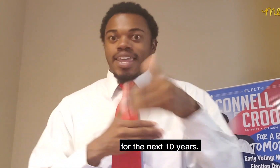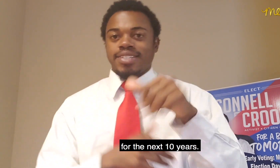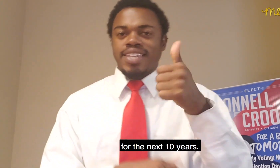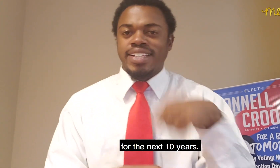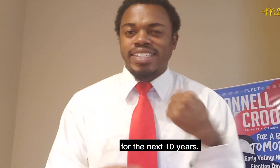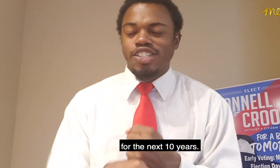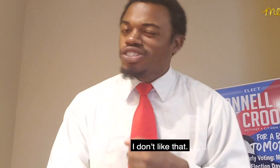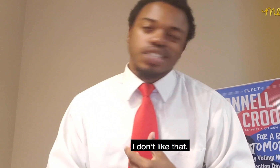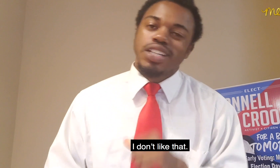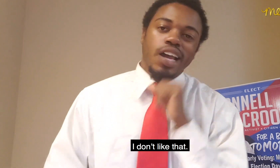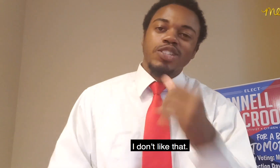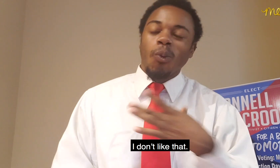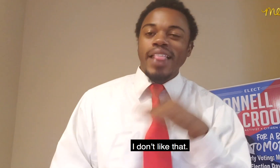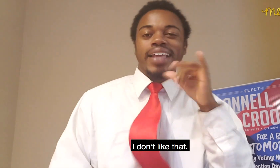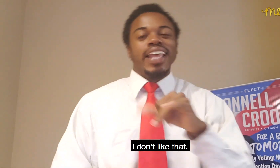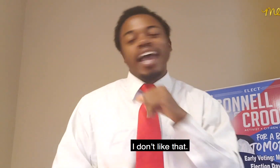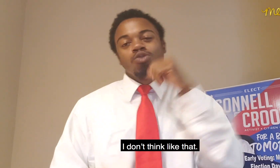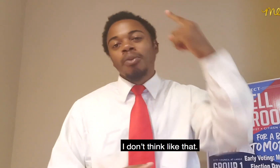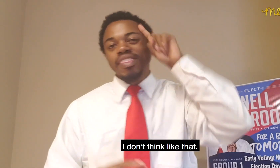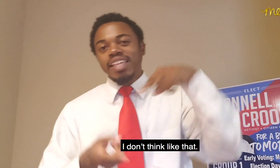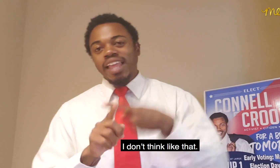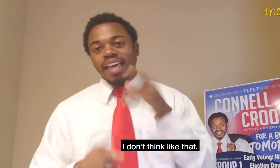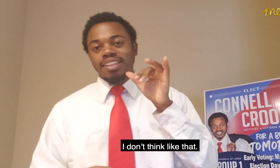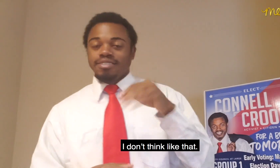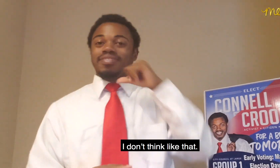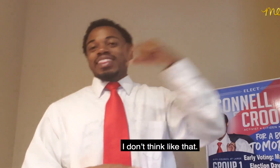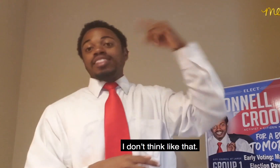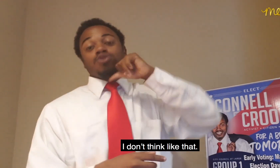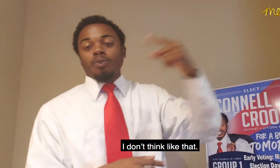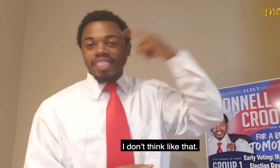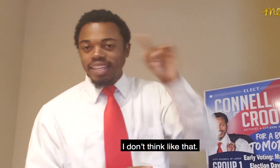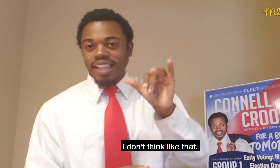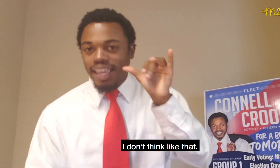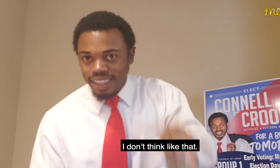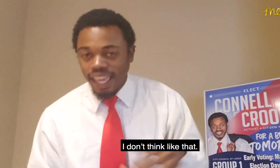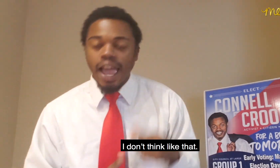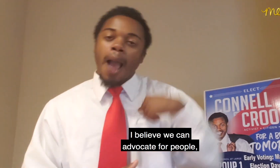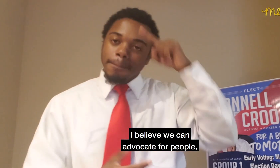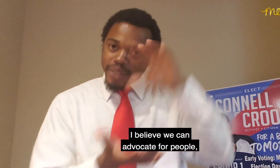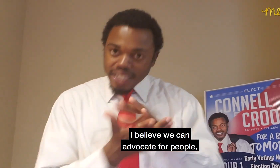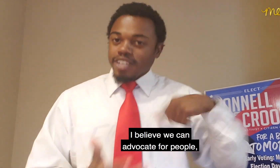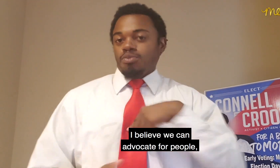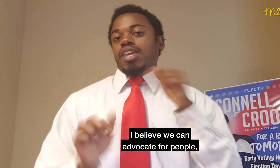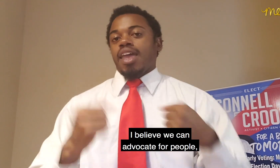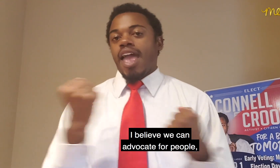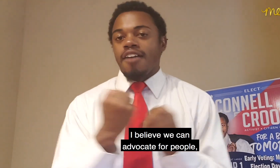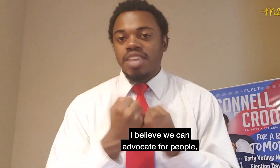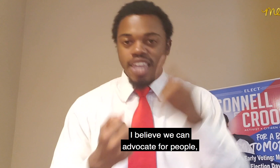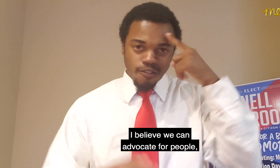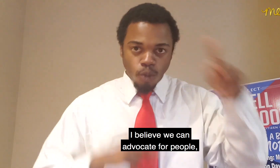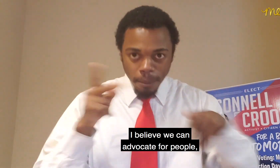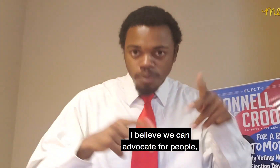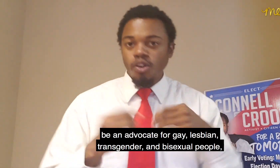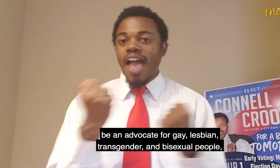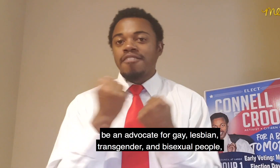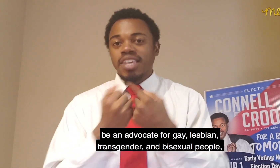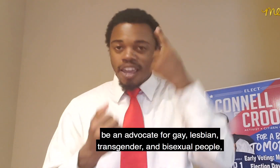for the next 10 years. I don't like that. I don't think like that. I believe we can advocate for people. Be